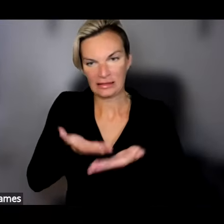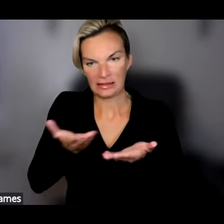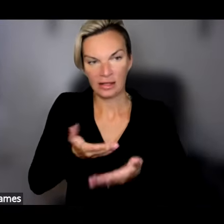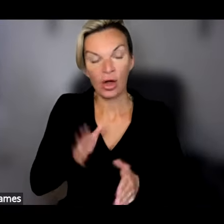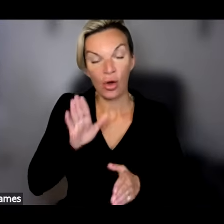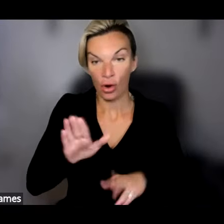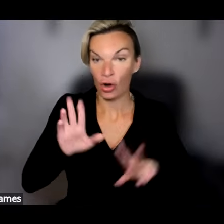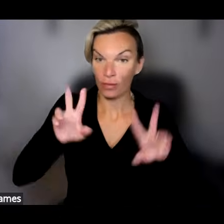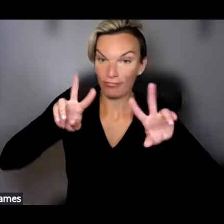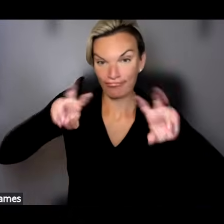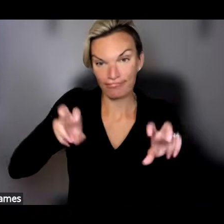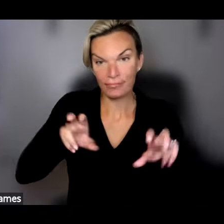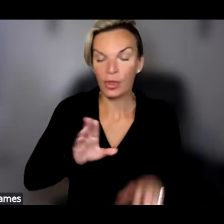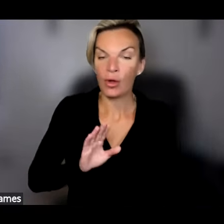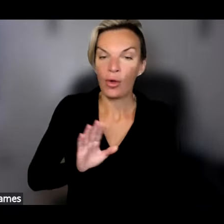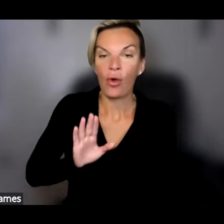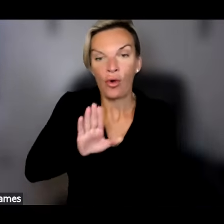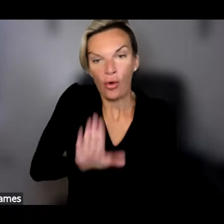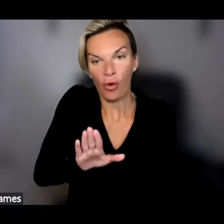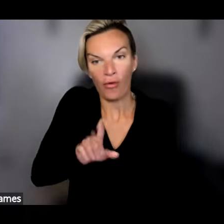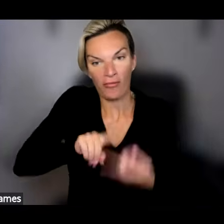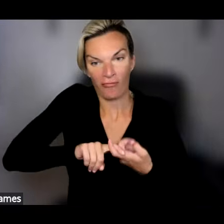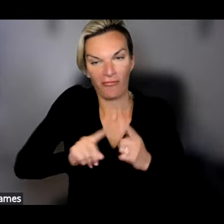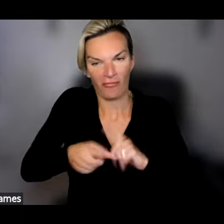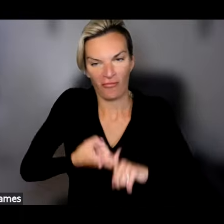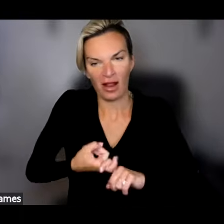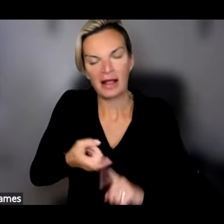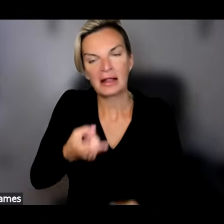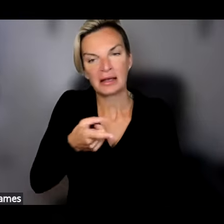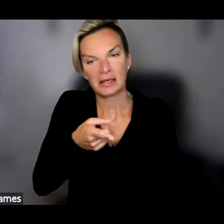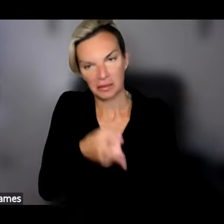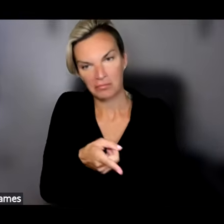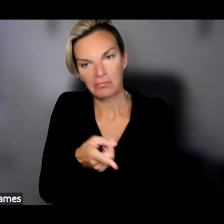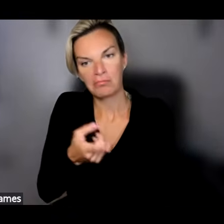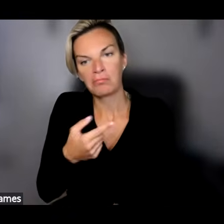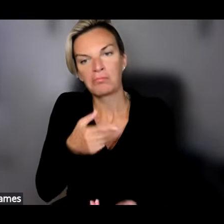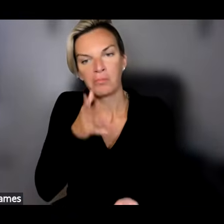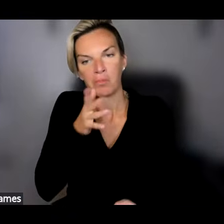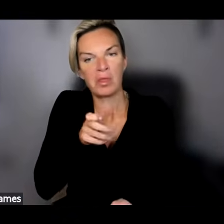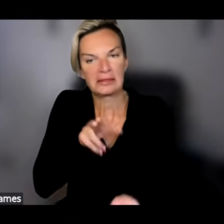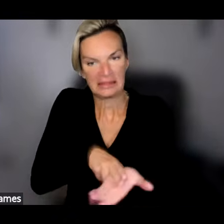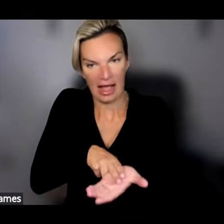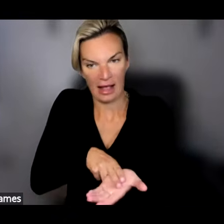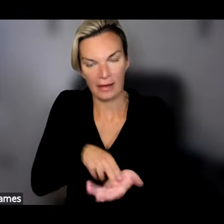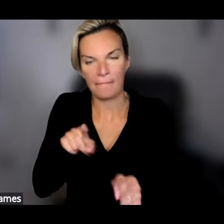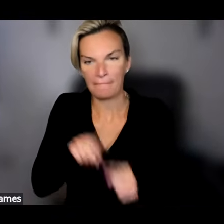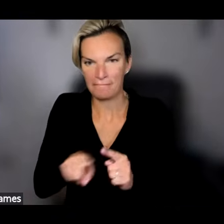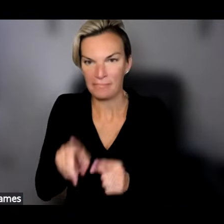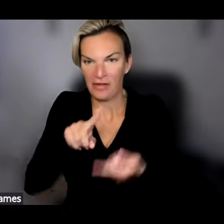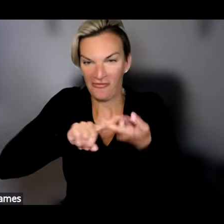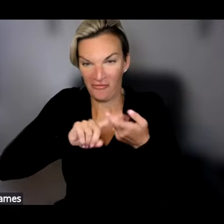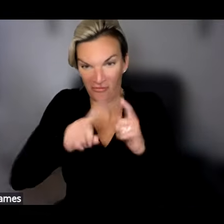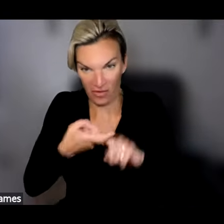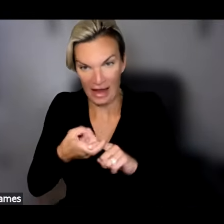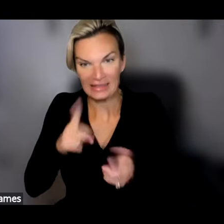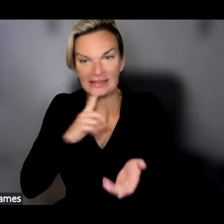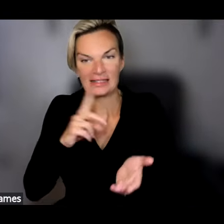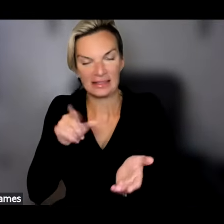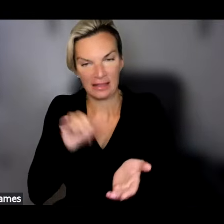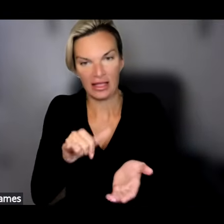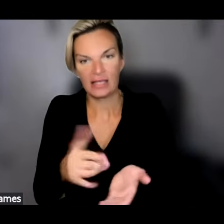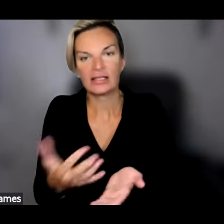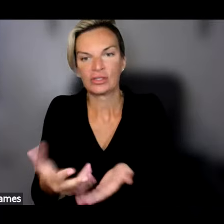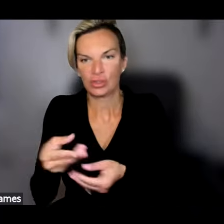her friend asked if they would be interested in signing. Well, the friend is the circulator, not Miss